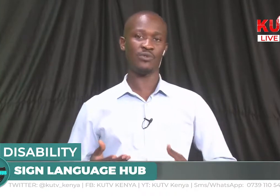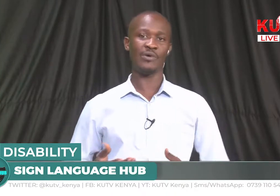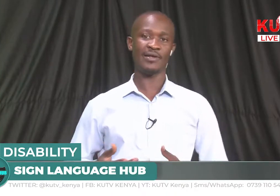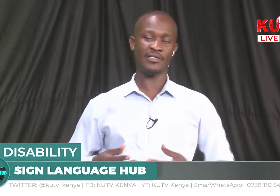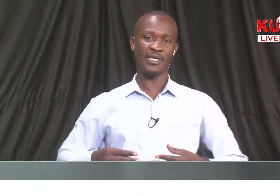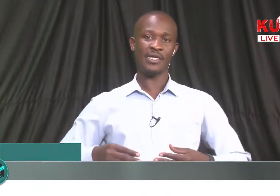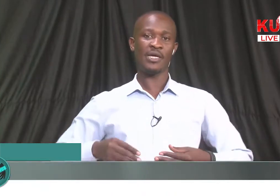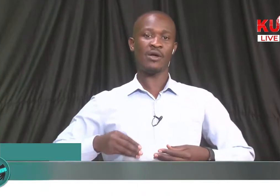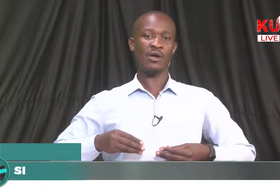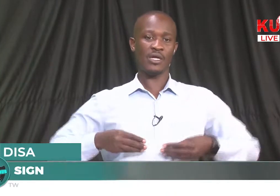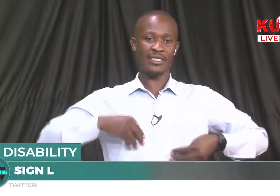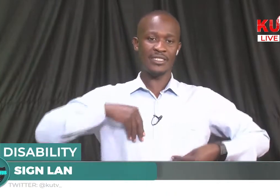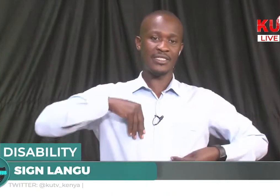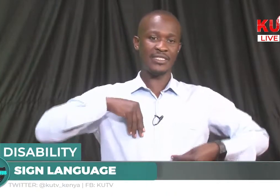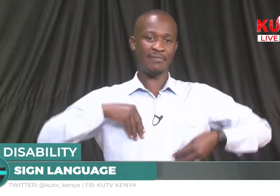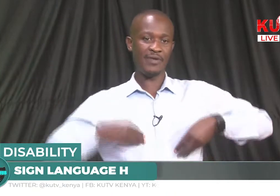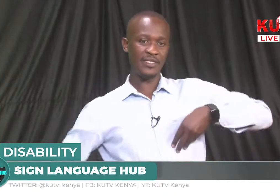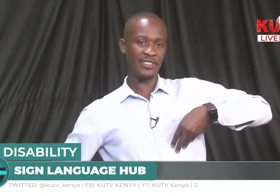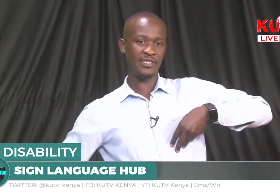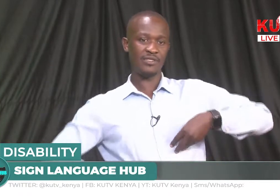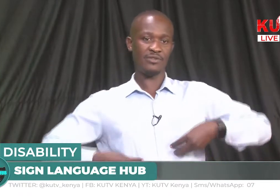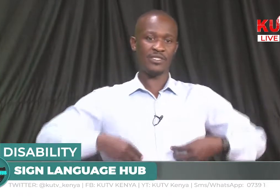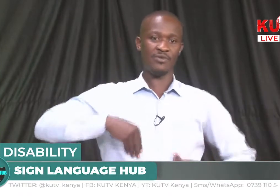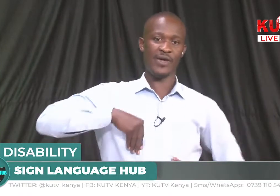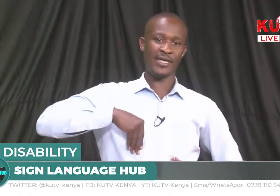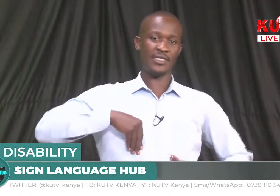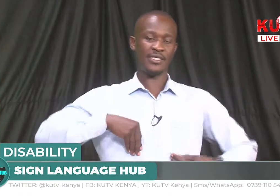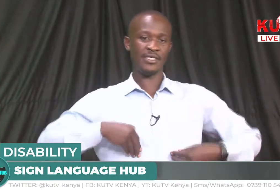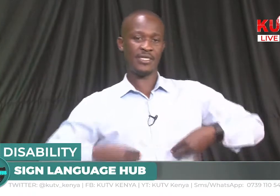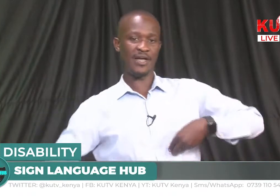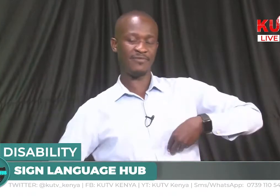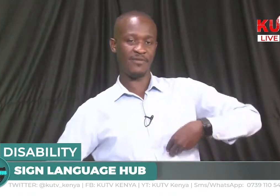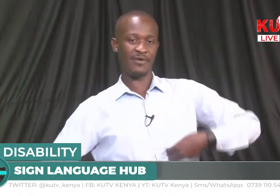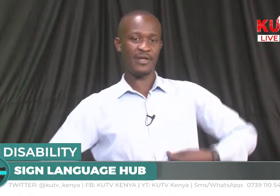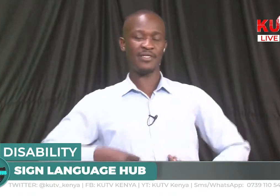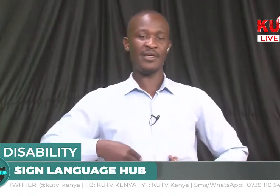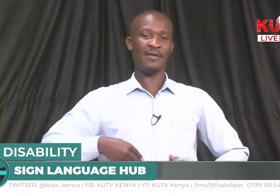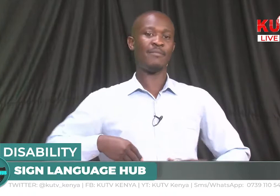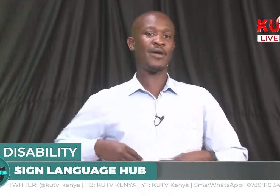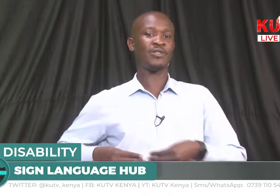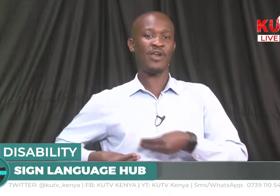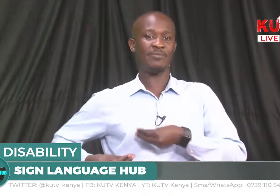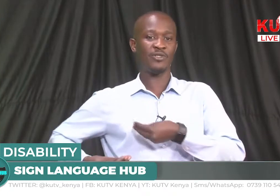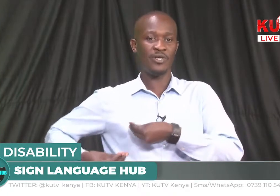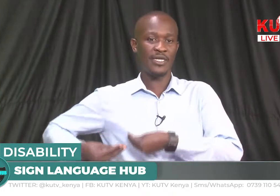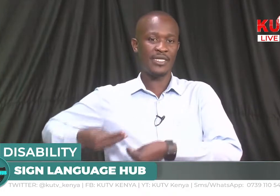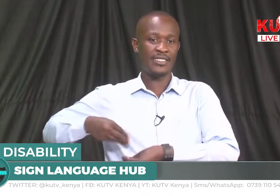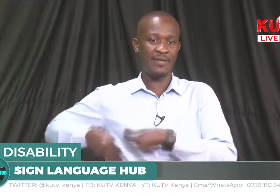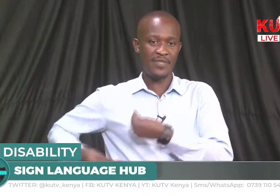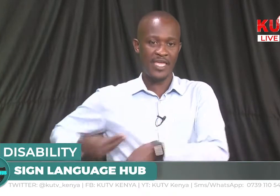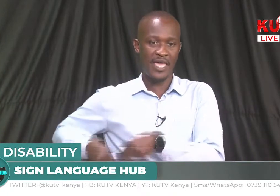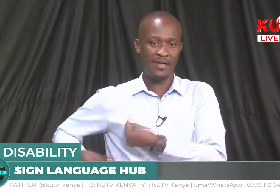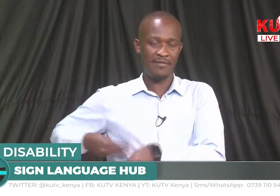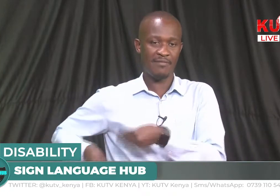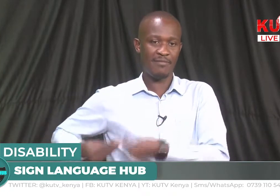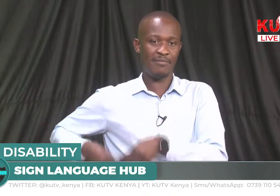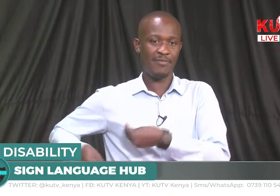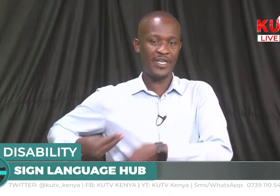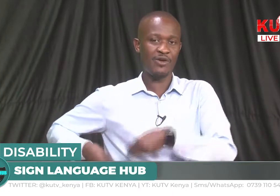words. This is disability, you see where it comes from, right? But corruption, it's something here. But it got a